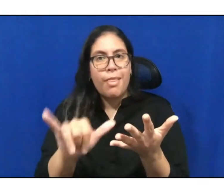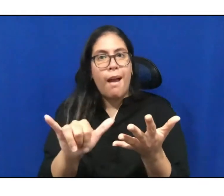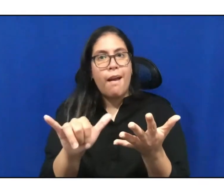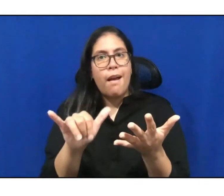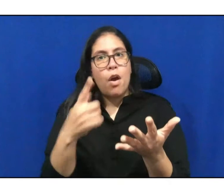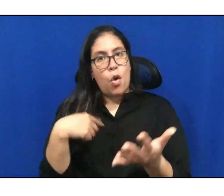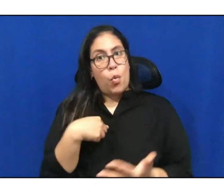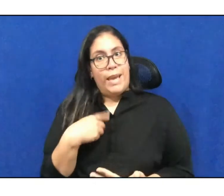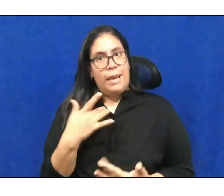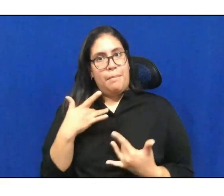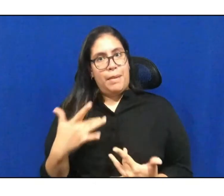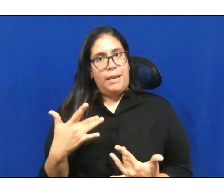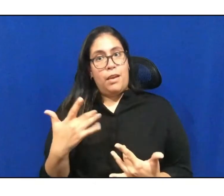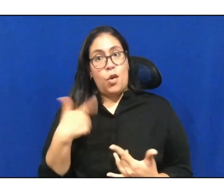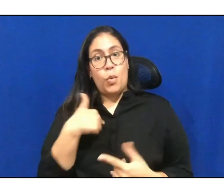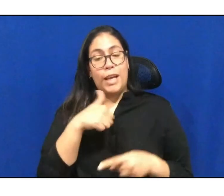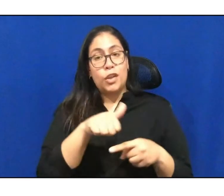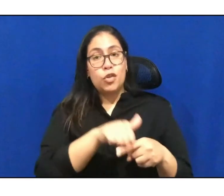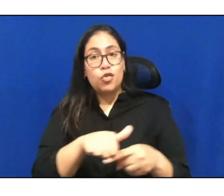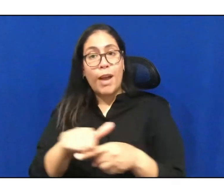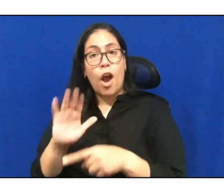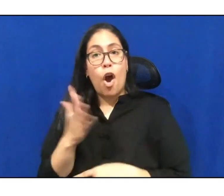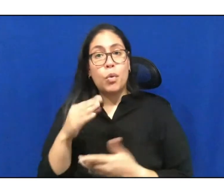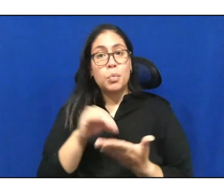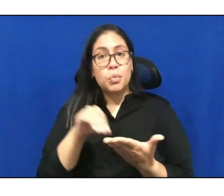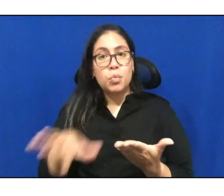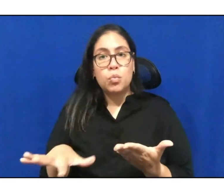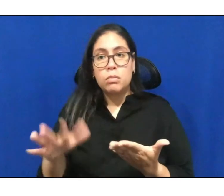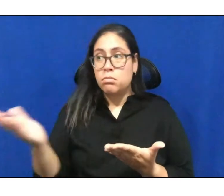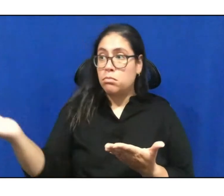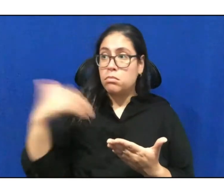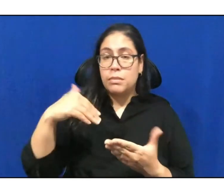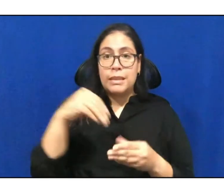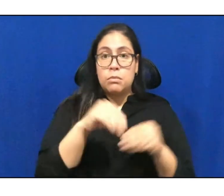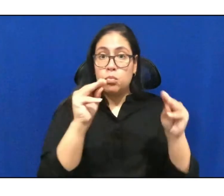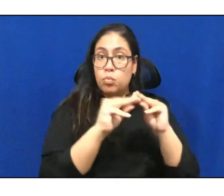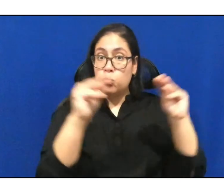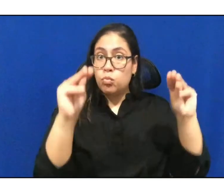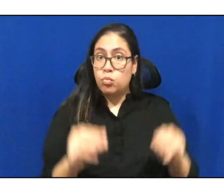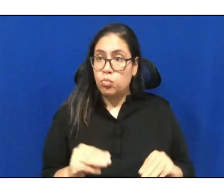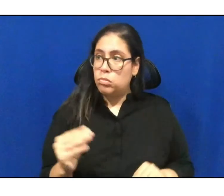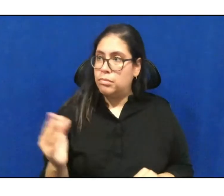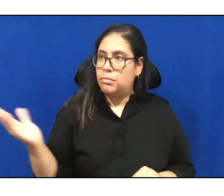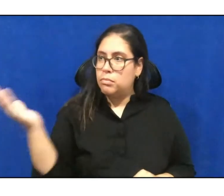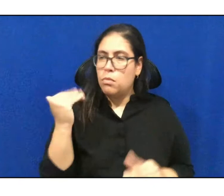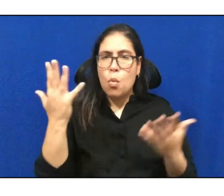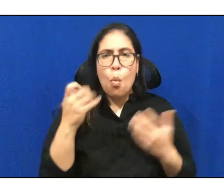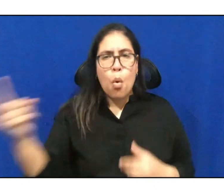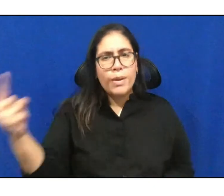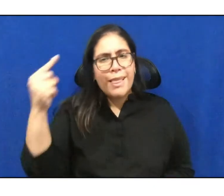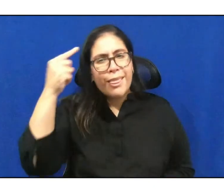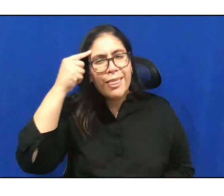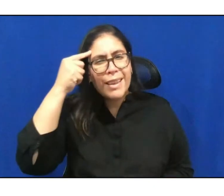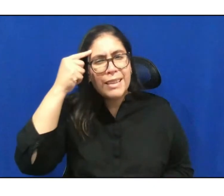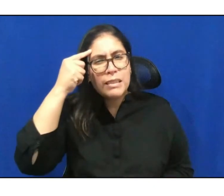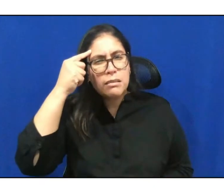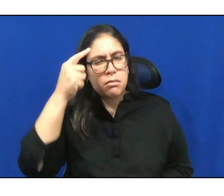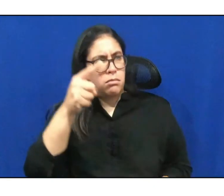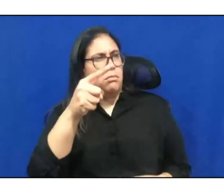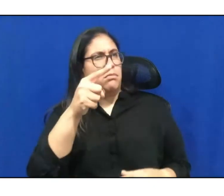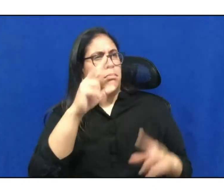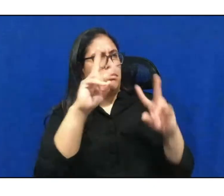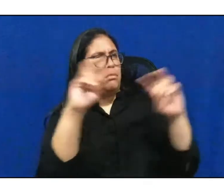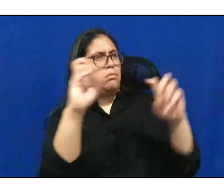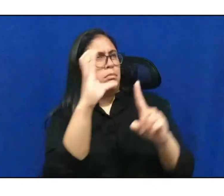doing when we're training our students, or we're bringing people into the museums. We're getting them to think critically, right? To use their